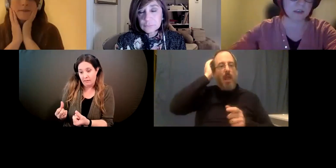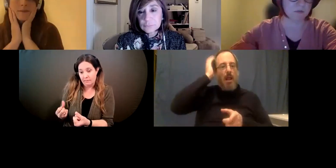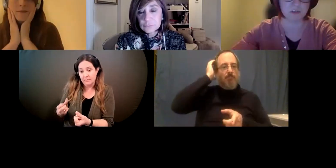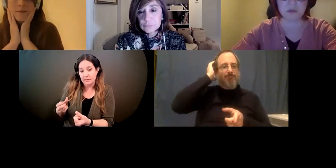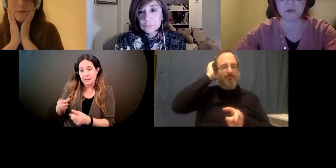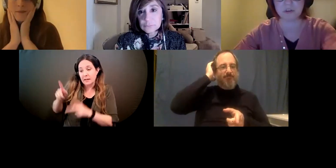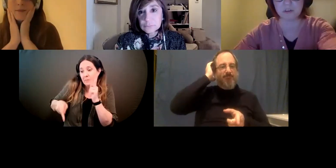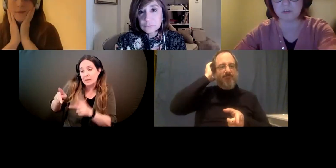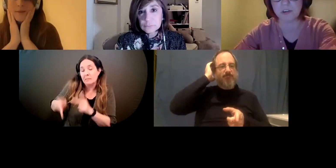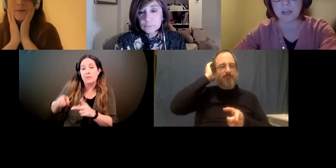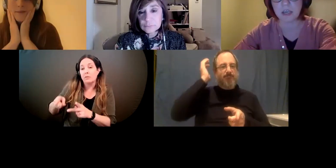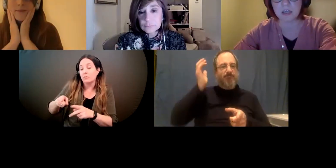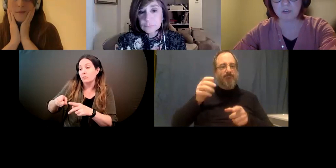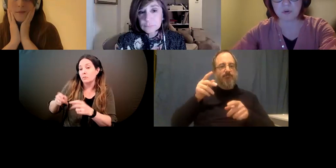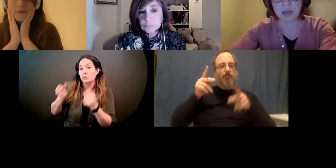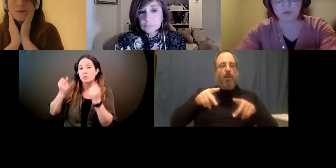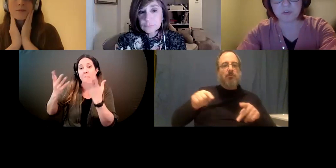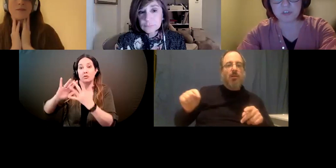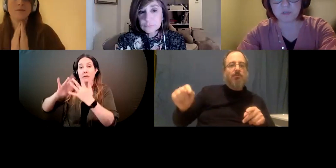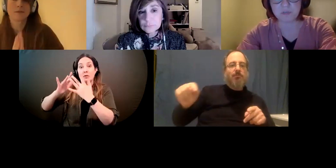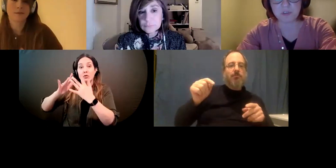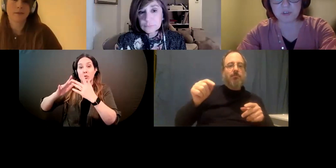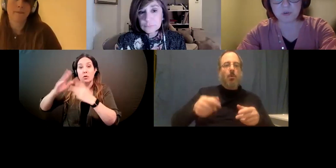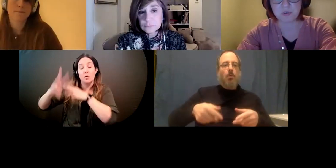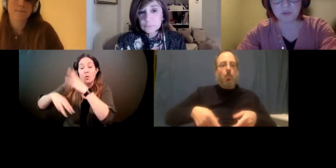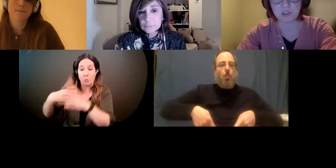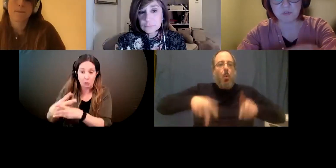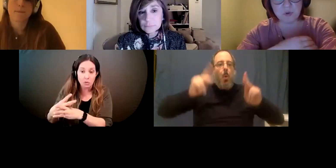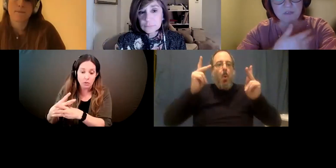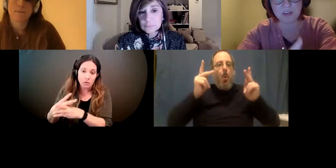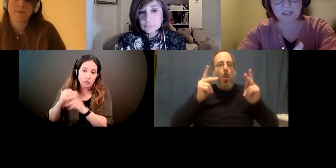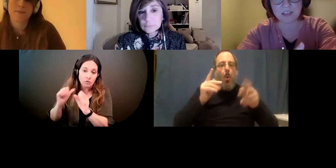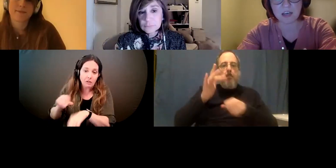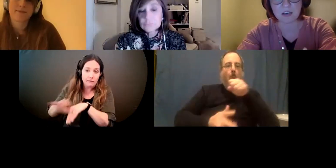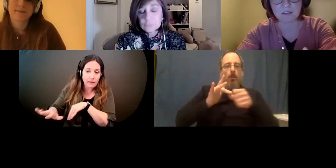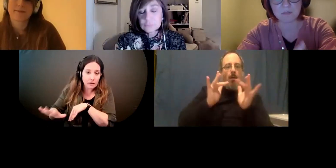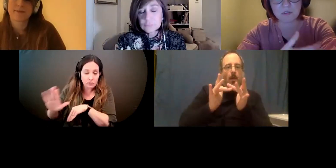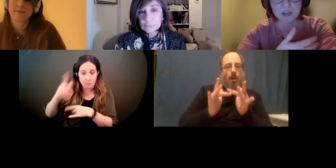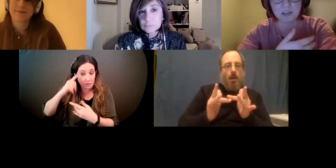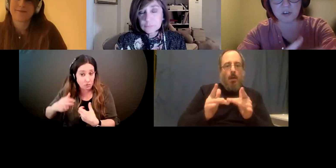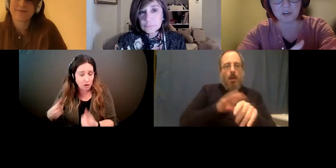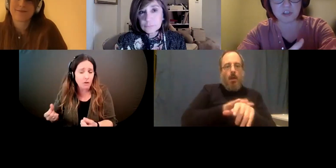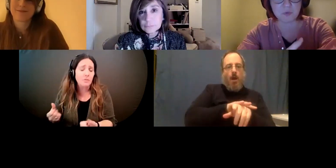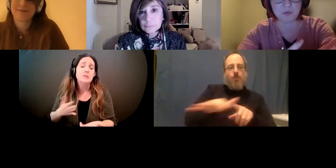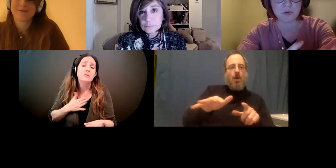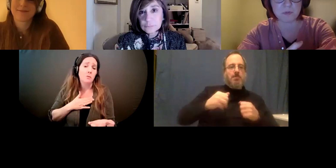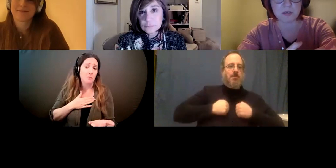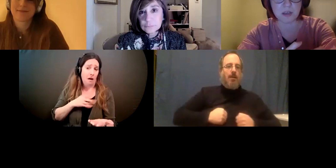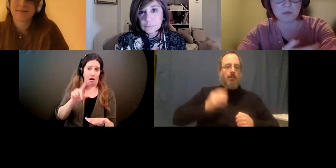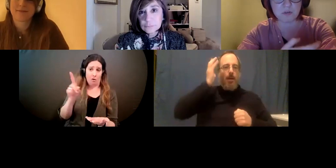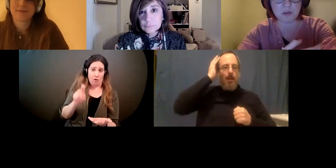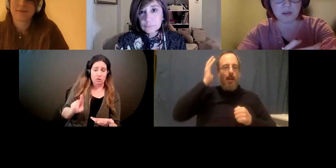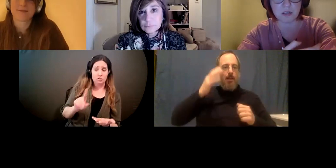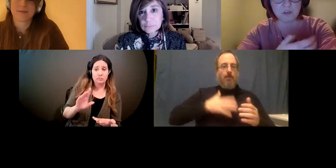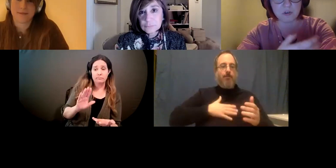being in a virtual world. So I wonder if you have an idea for a technology which would be